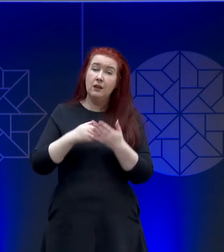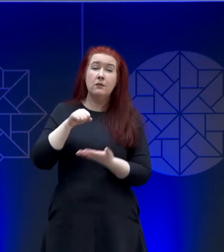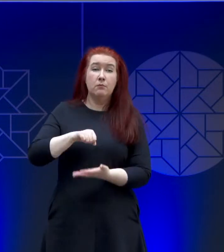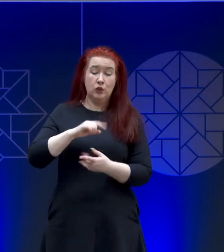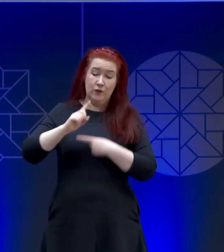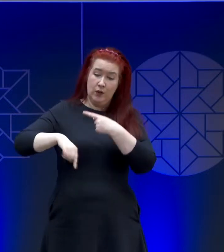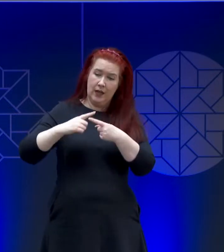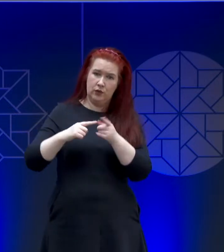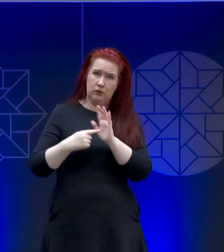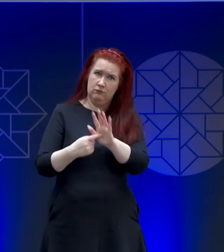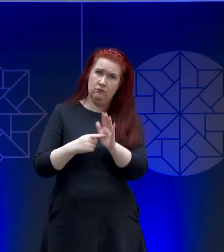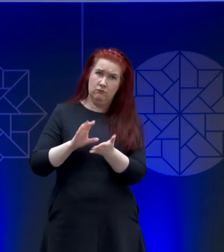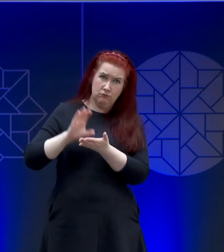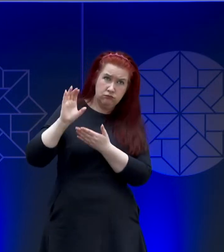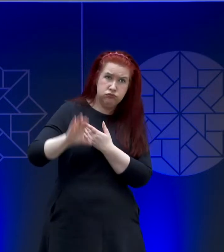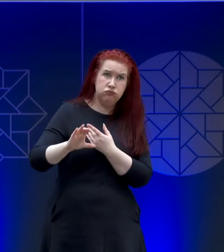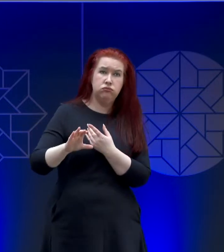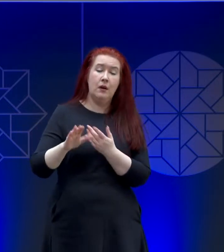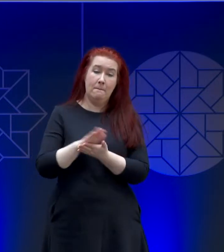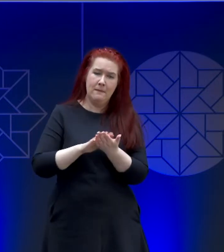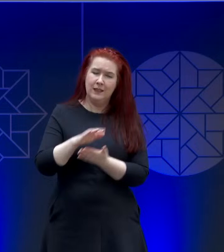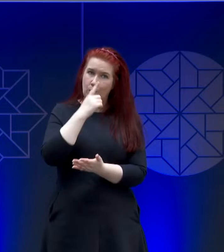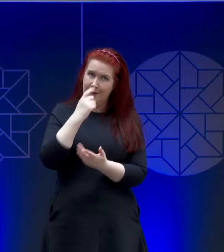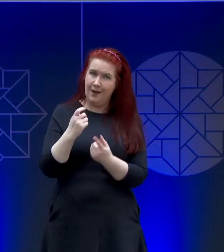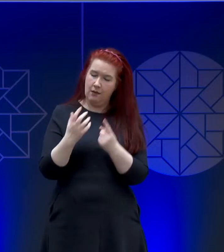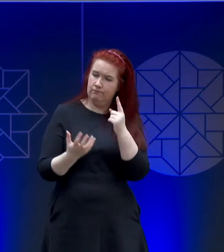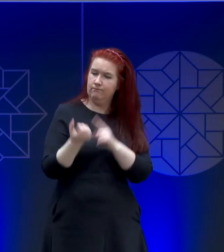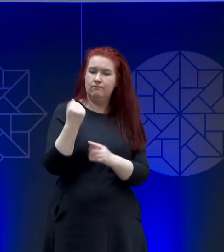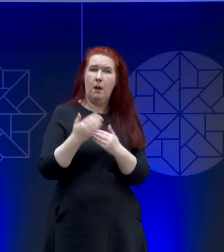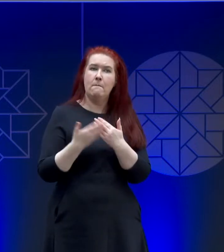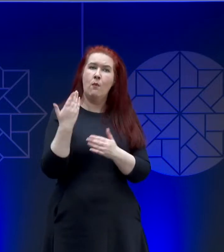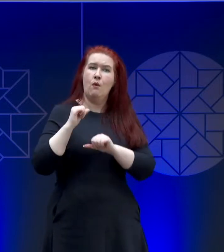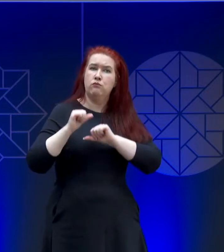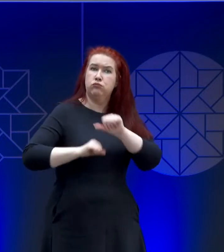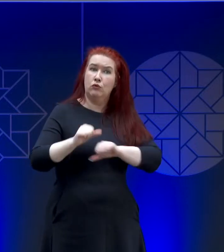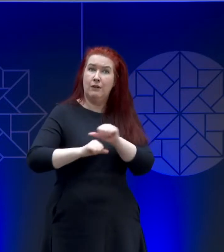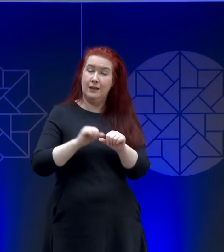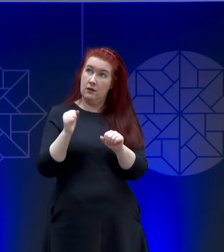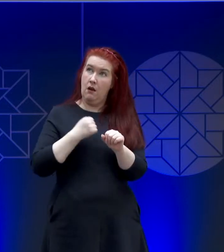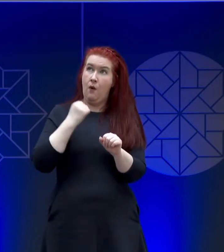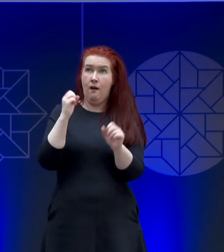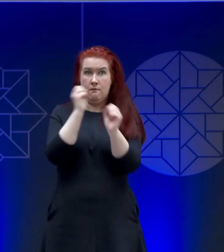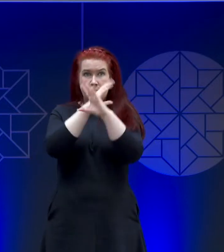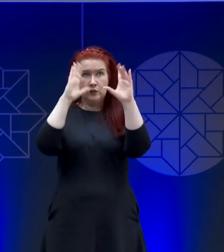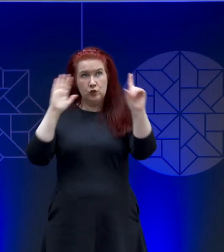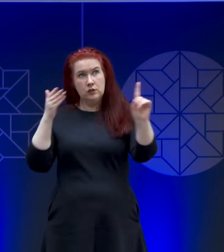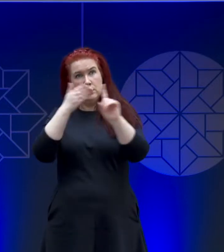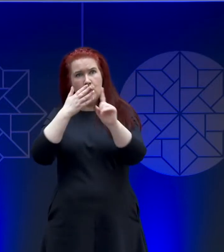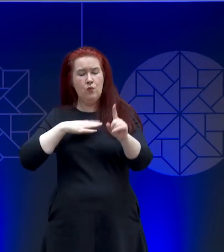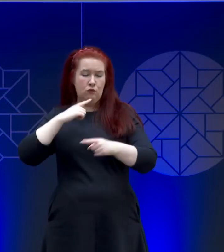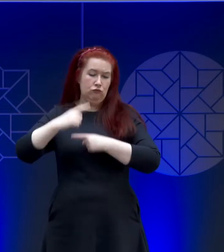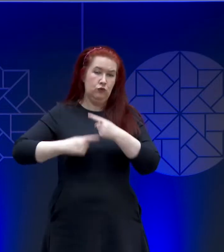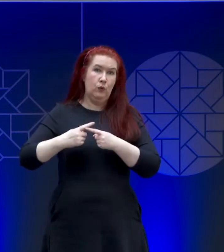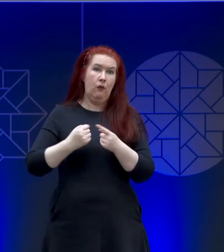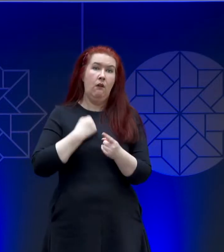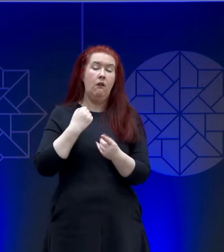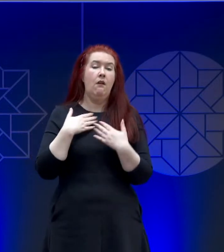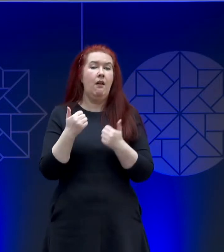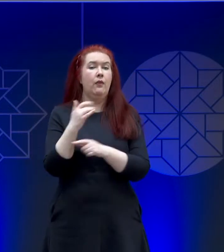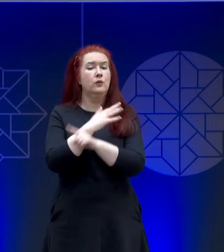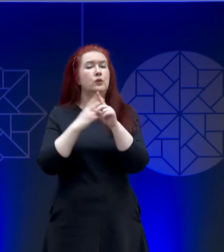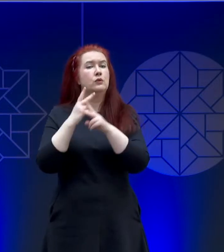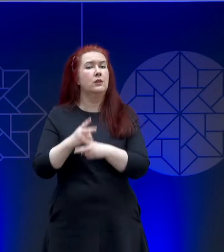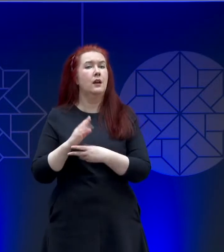for next year, we can realise further progress in our vision for the renewal of our health and social care services, a